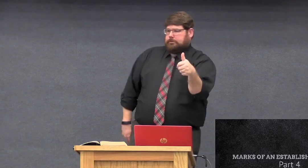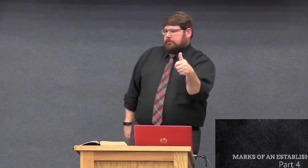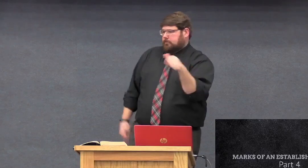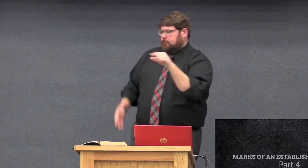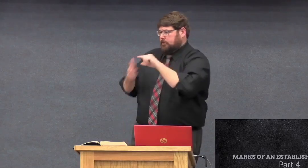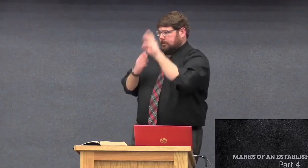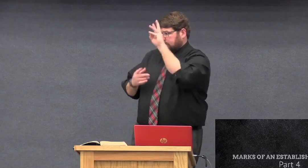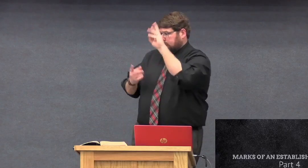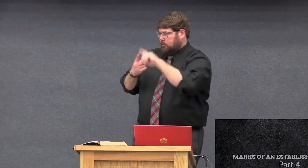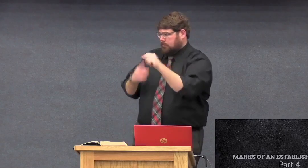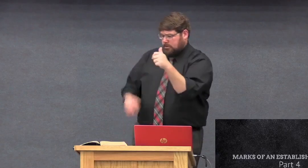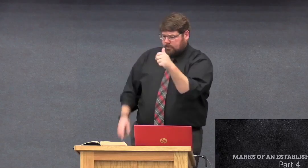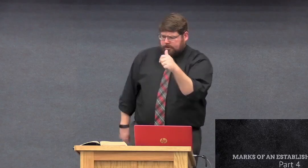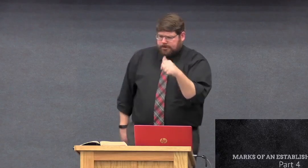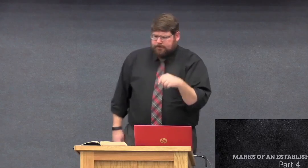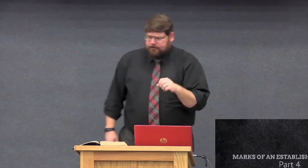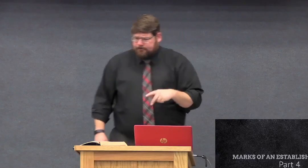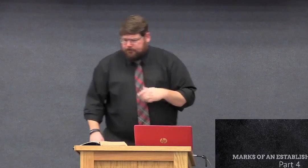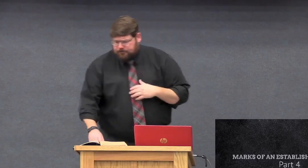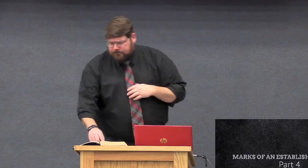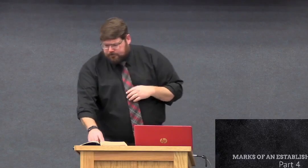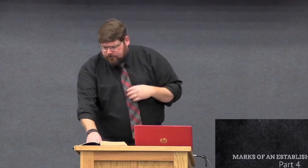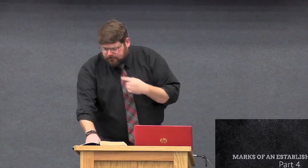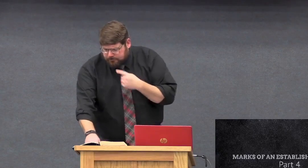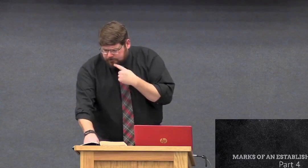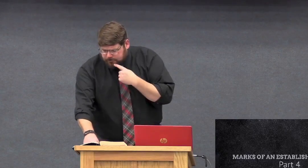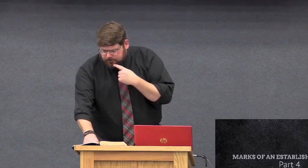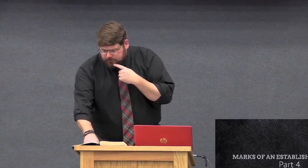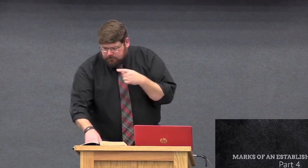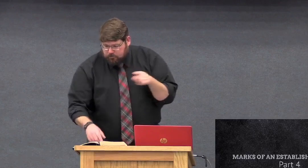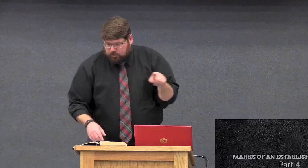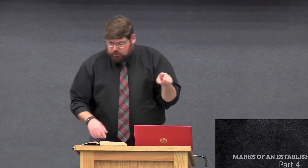Thessalonians. All right, I'm going to go ahead and read the verses.